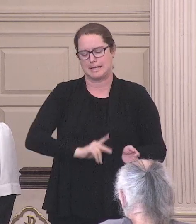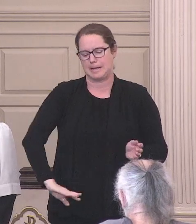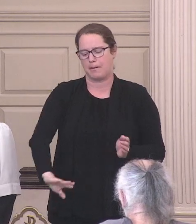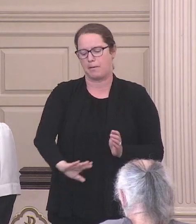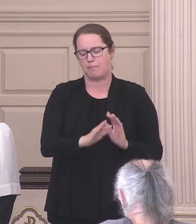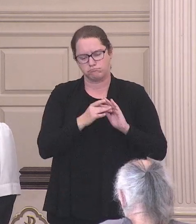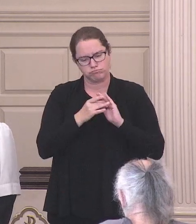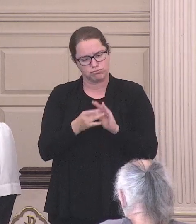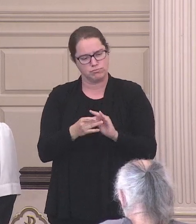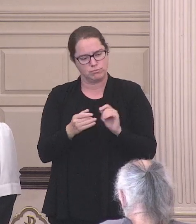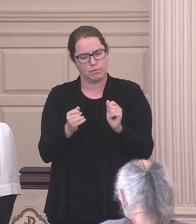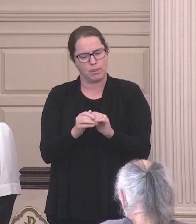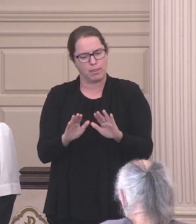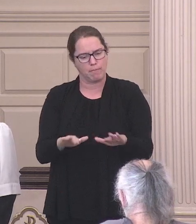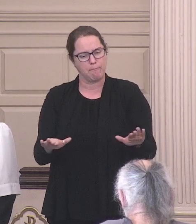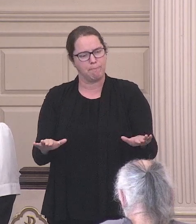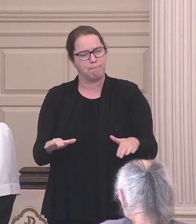these.